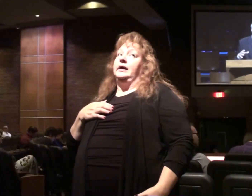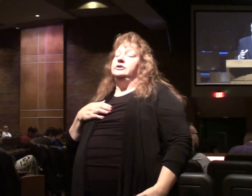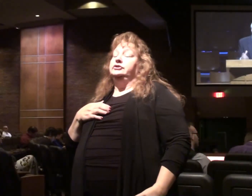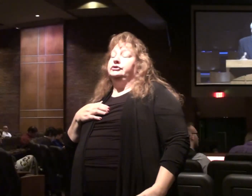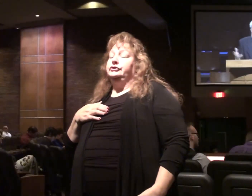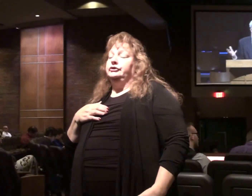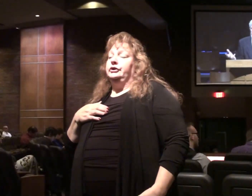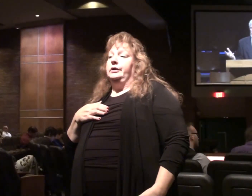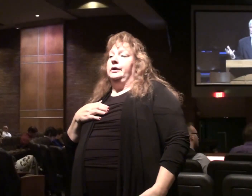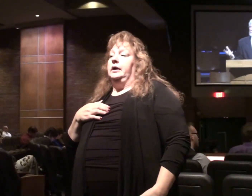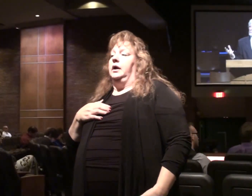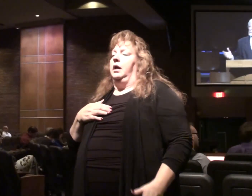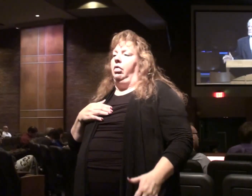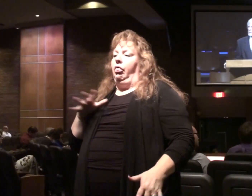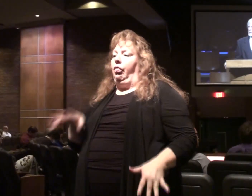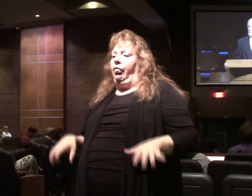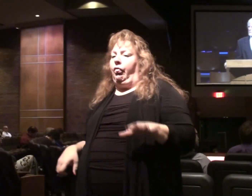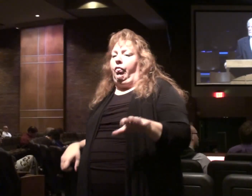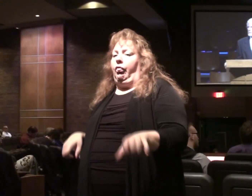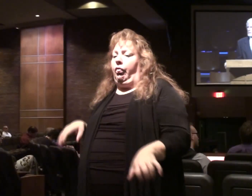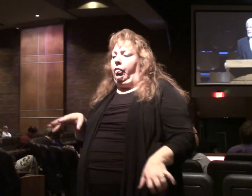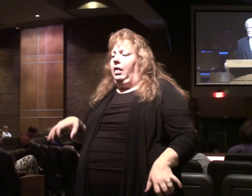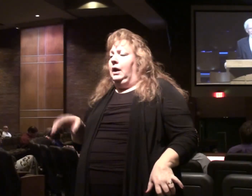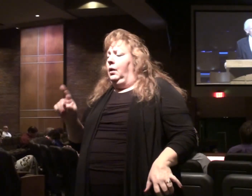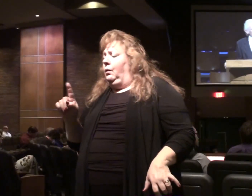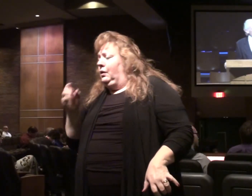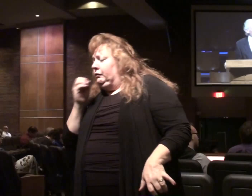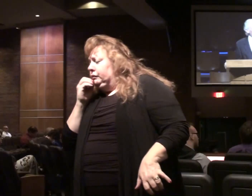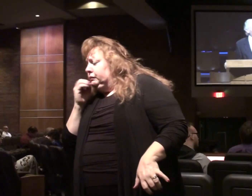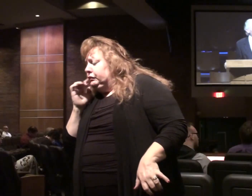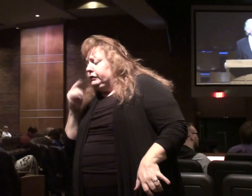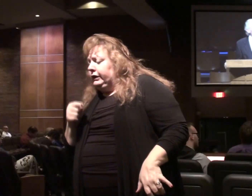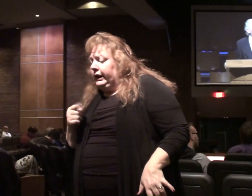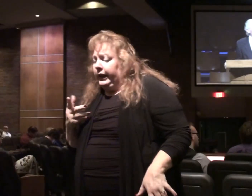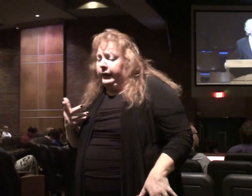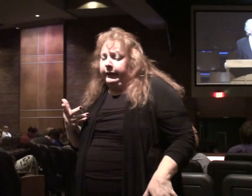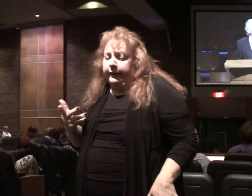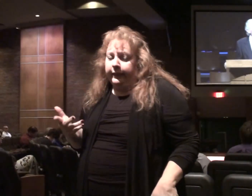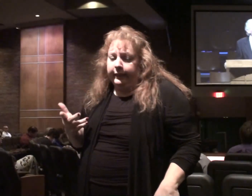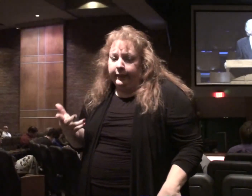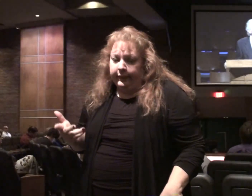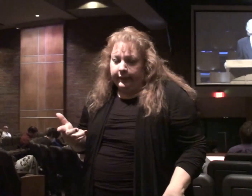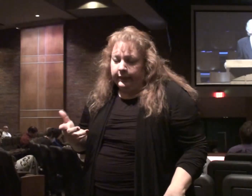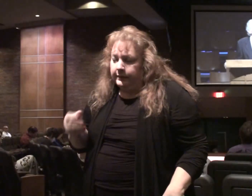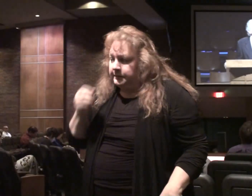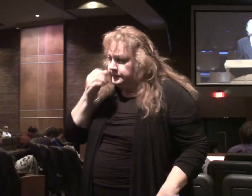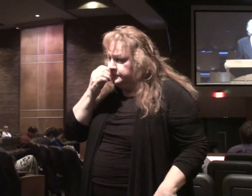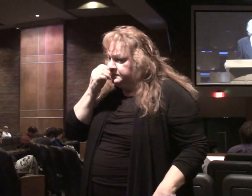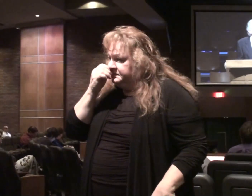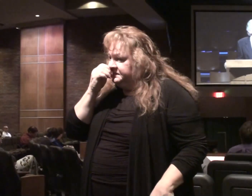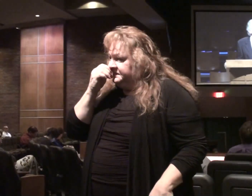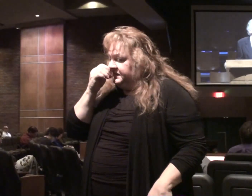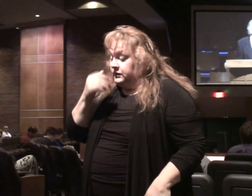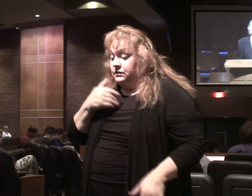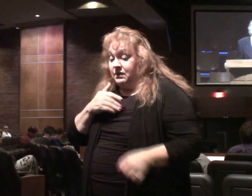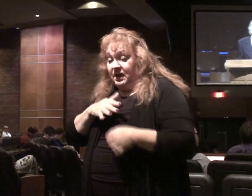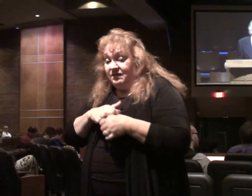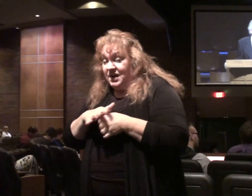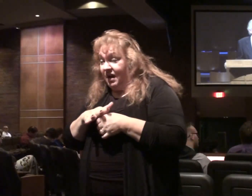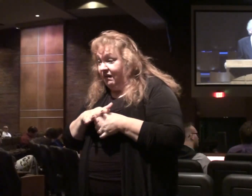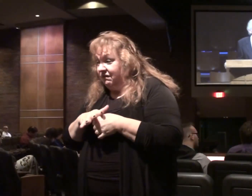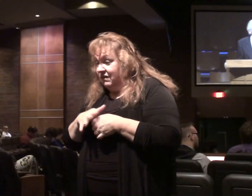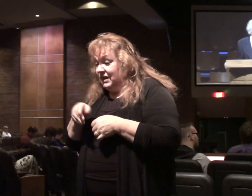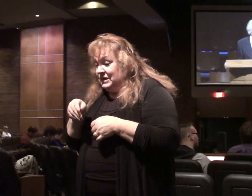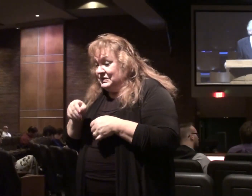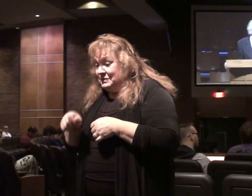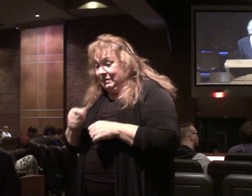was, you know, scrounging for enough food to get by today, or, you know, enough to